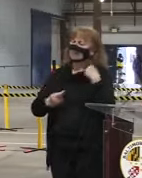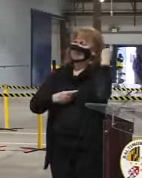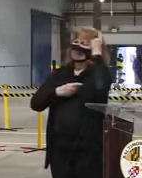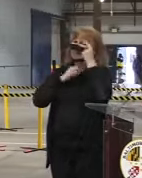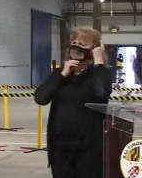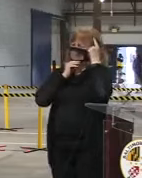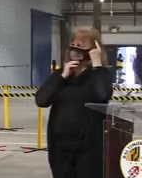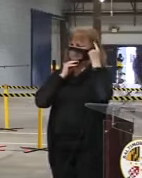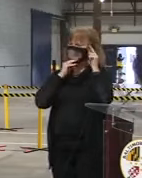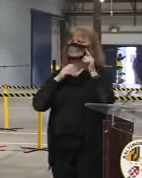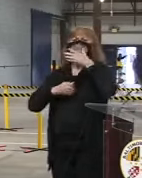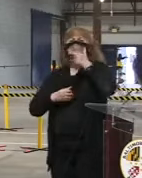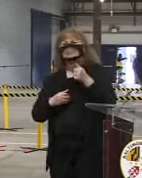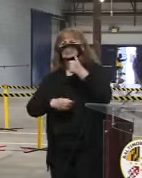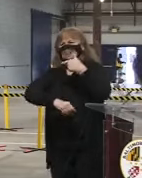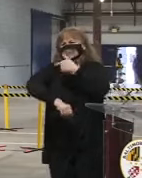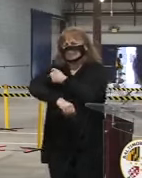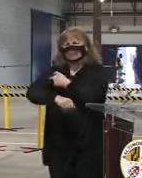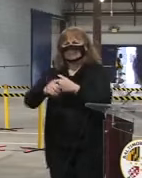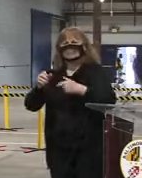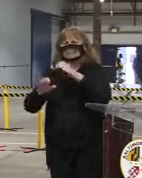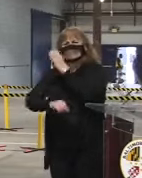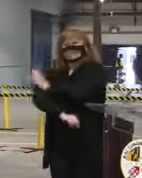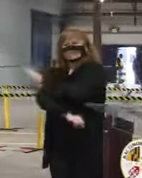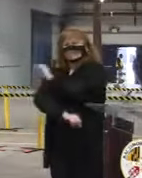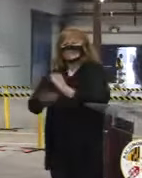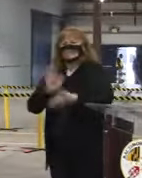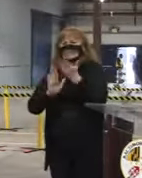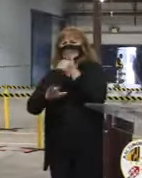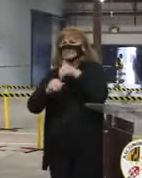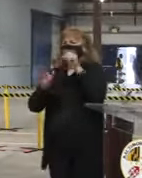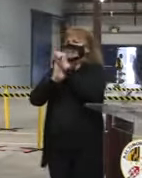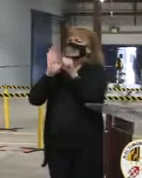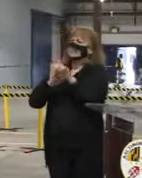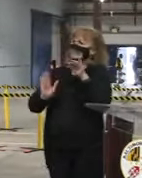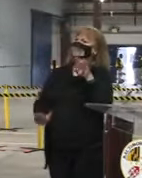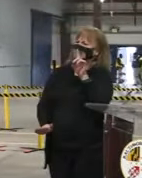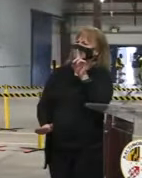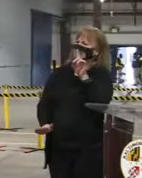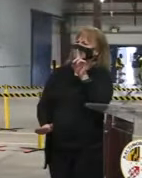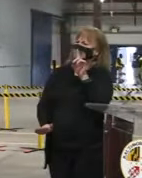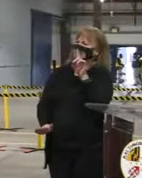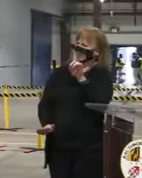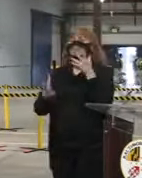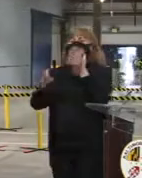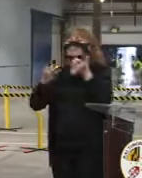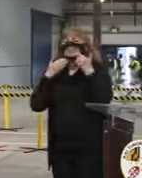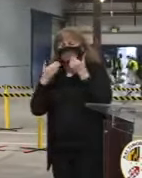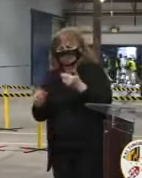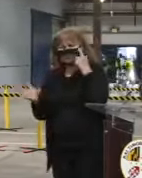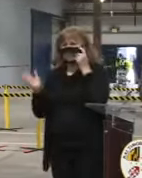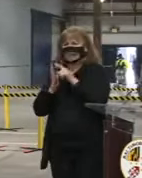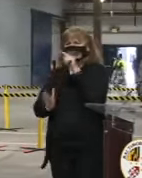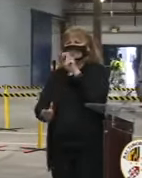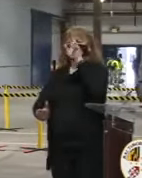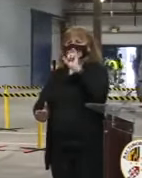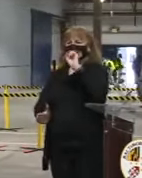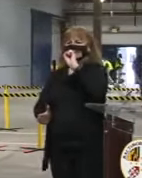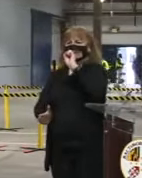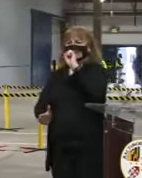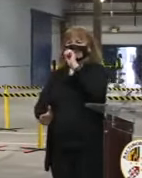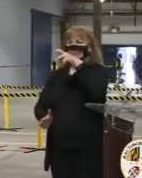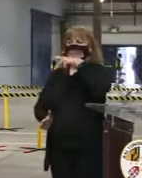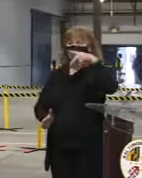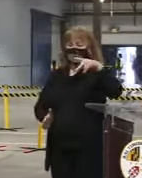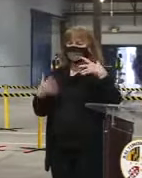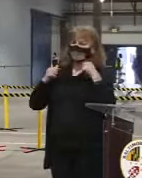to be the best vaccine clinic operation in the state of Maryland. I especially want to thank and acknowledge Terry Sapp, the